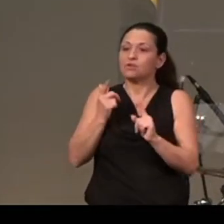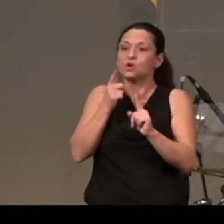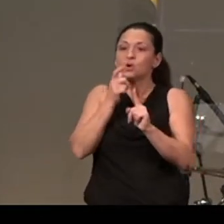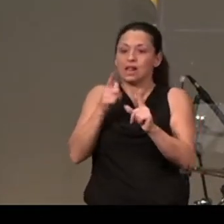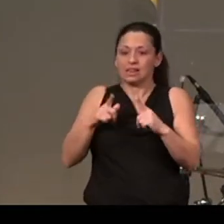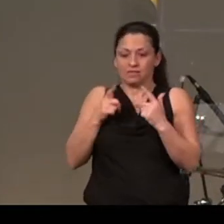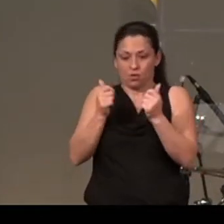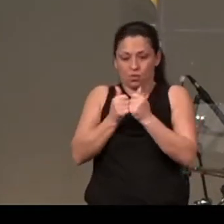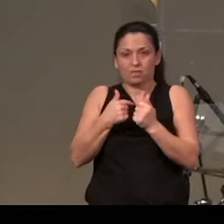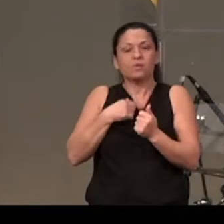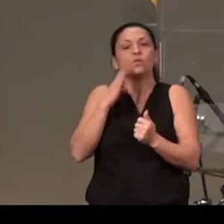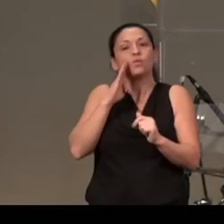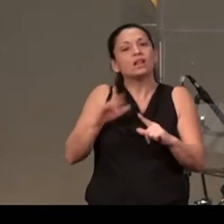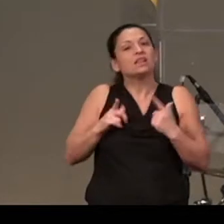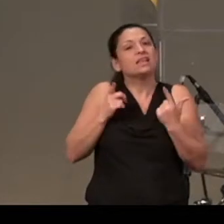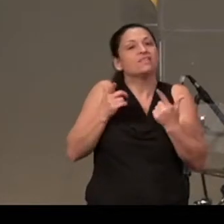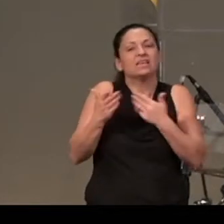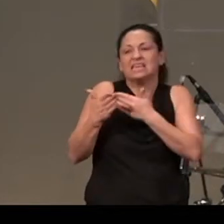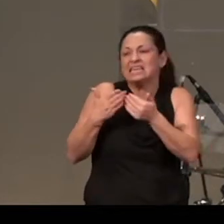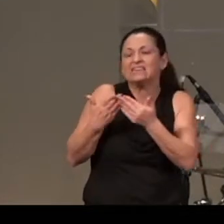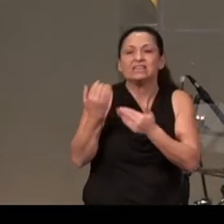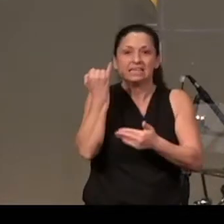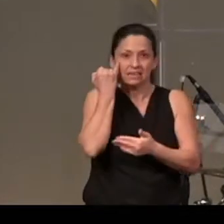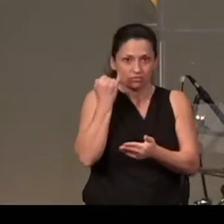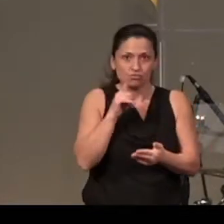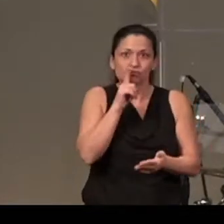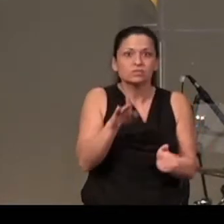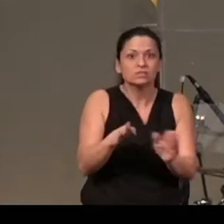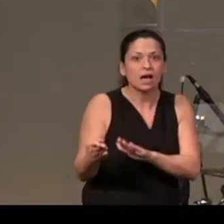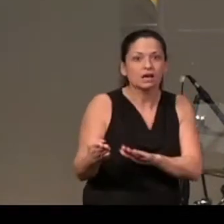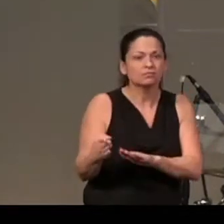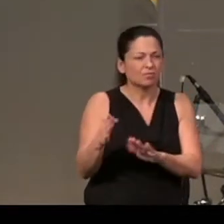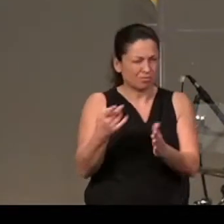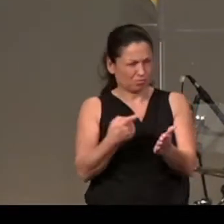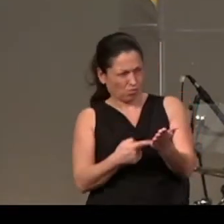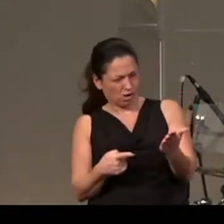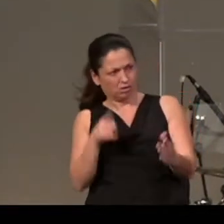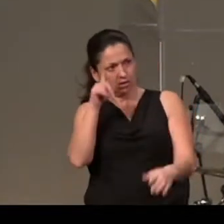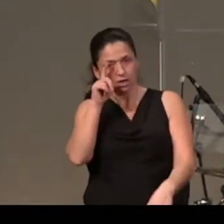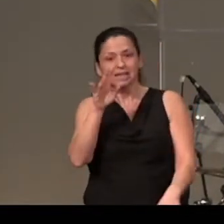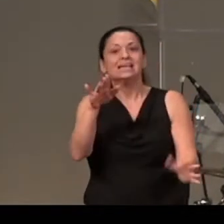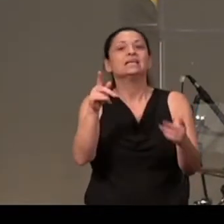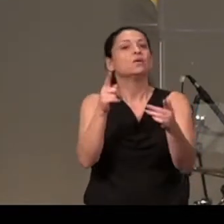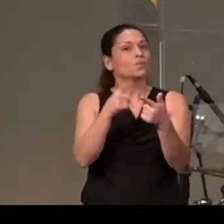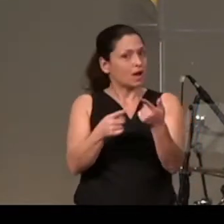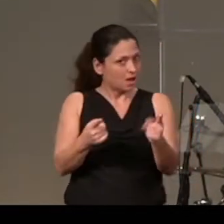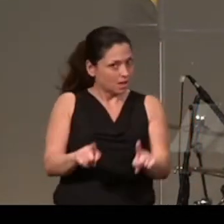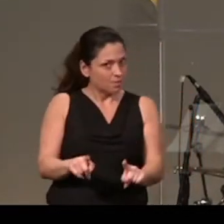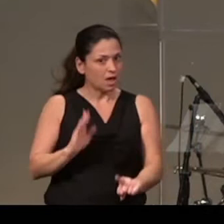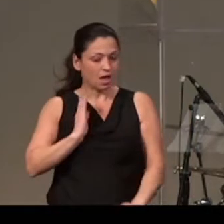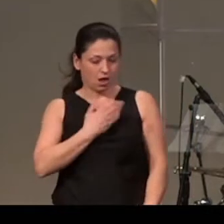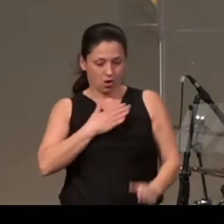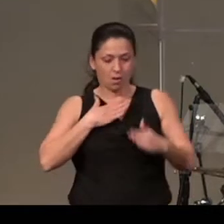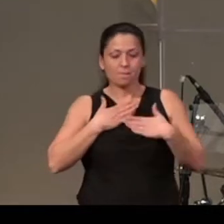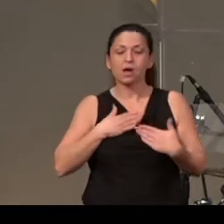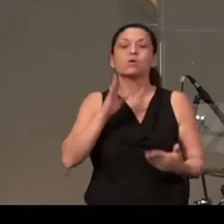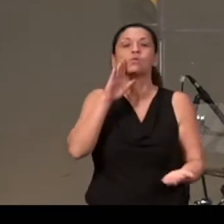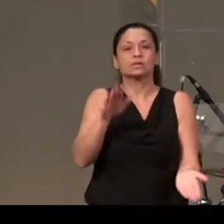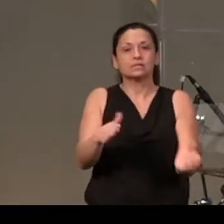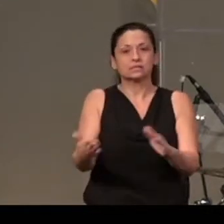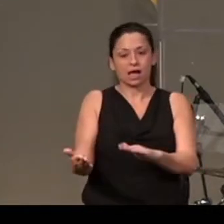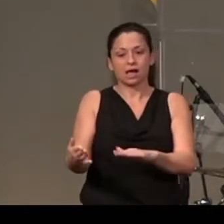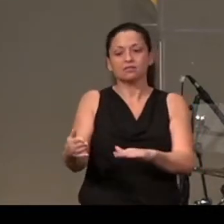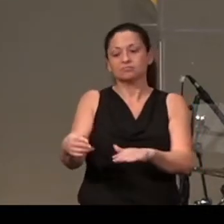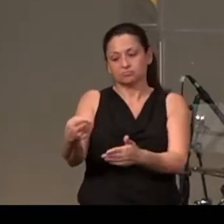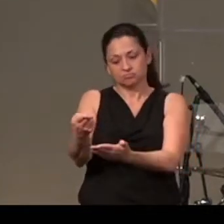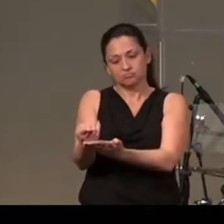live even if he dies. What? Here's what happens. Listen, our bodies die and are laid in the grave, but we